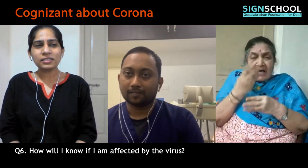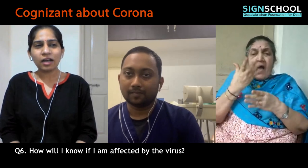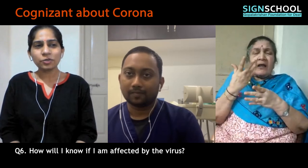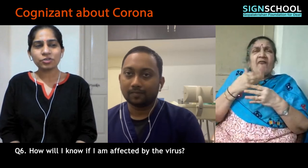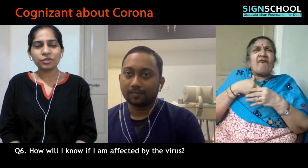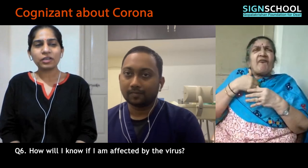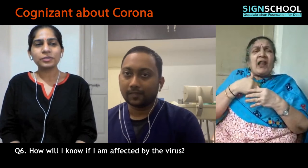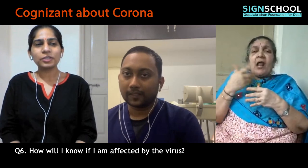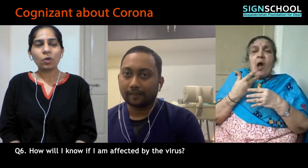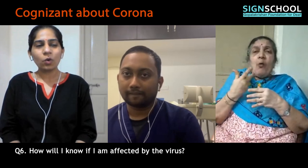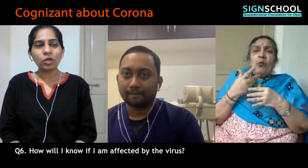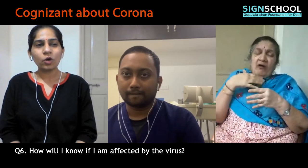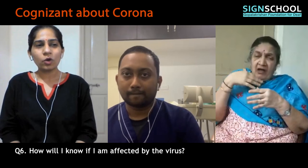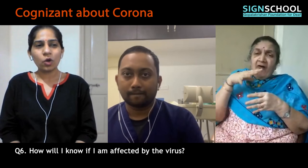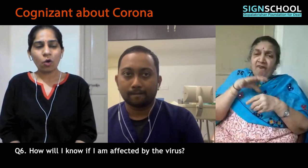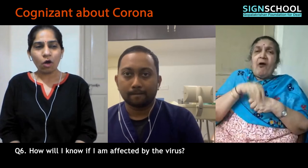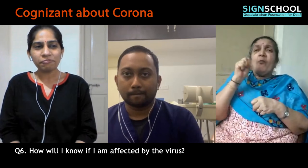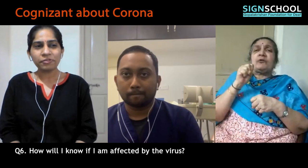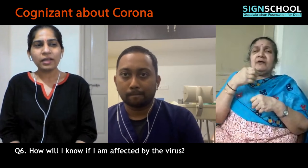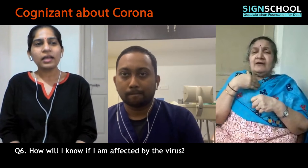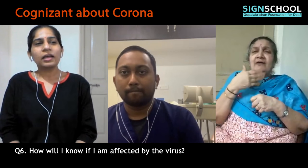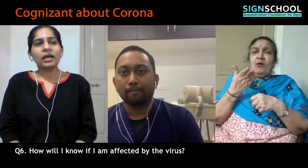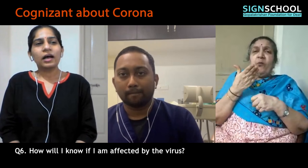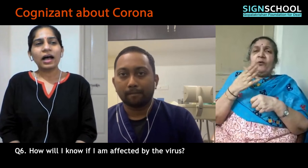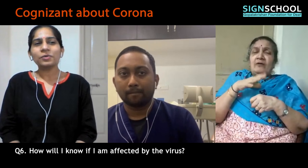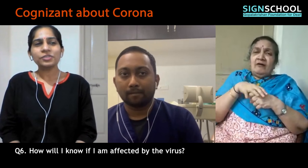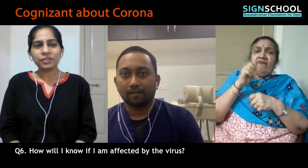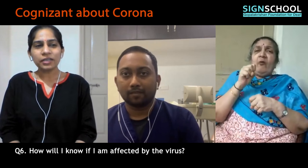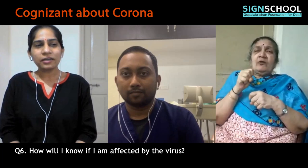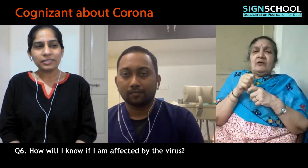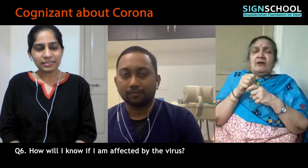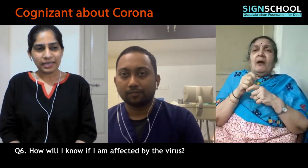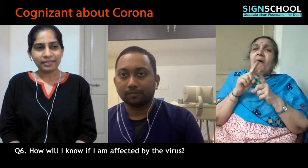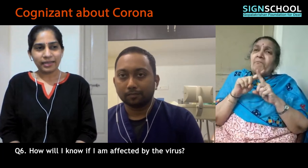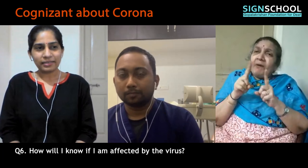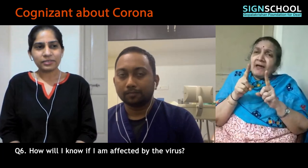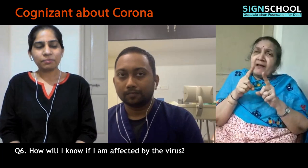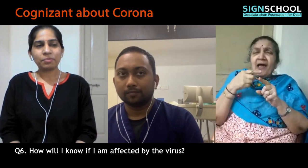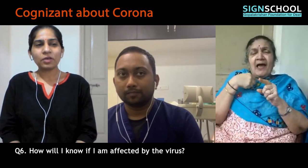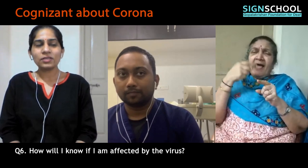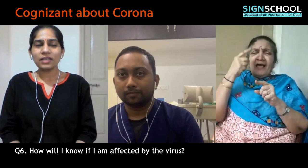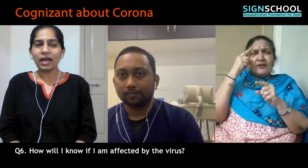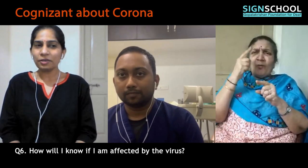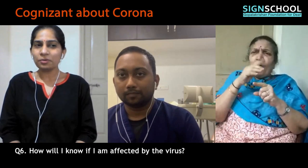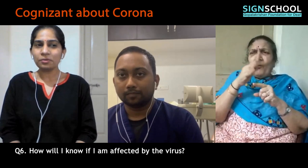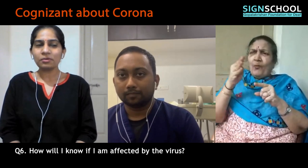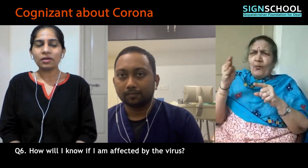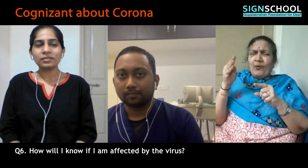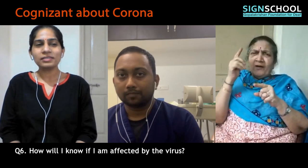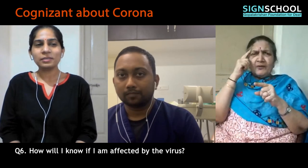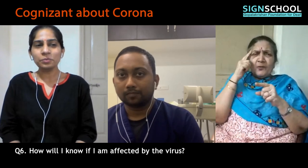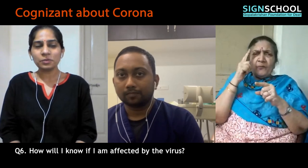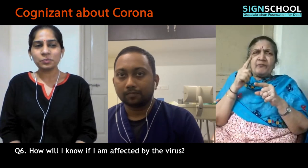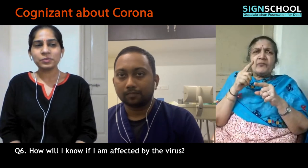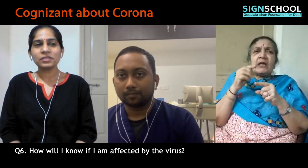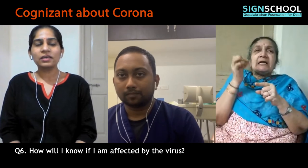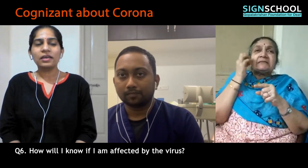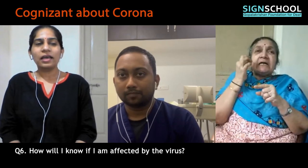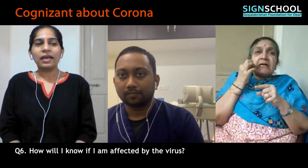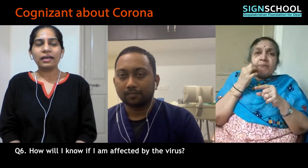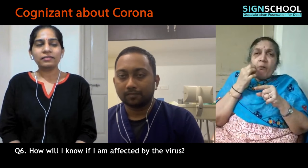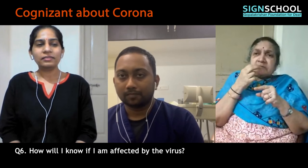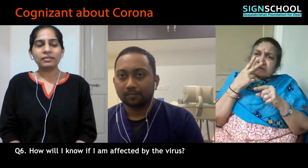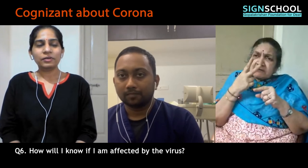Does it start or trigger with a cold or a cough? I want to really understand that, because I know the